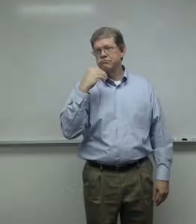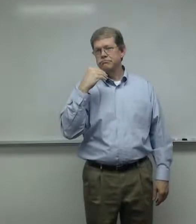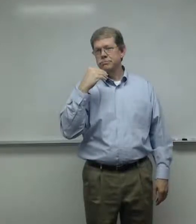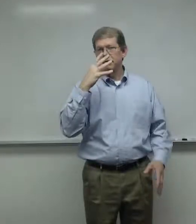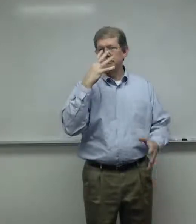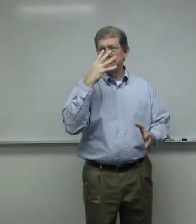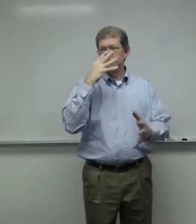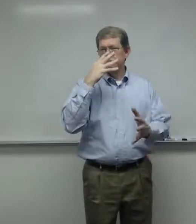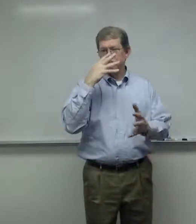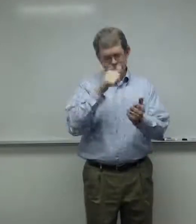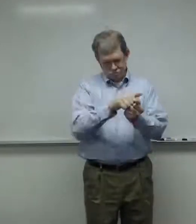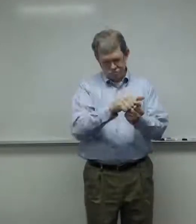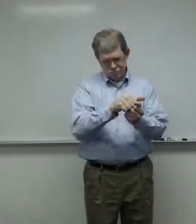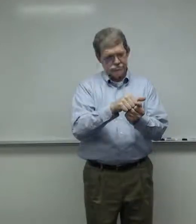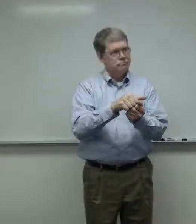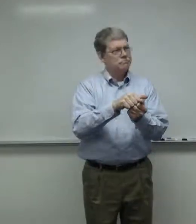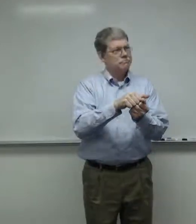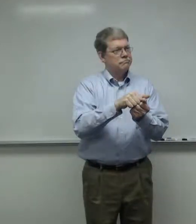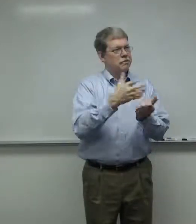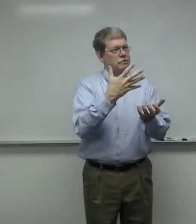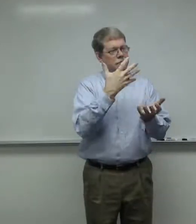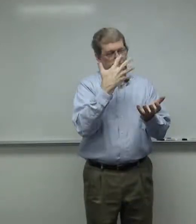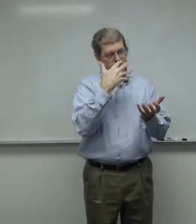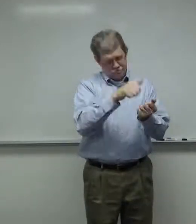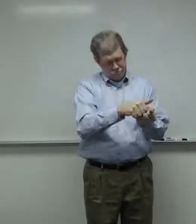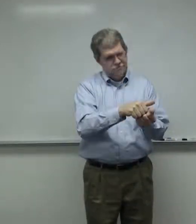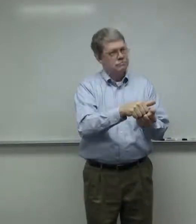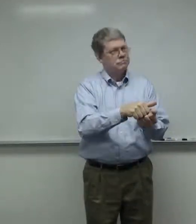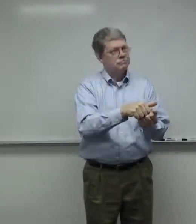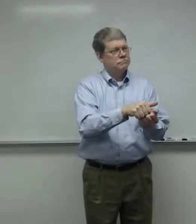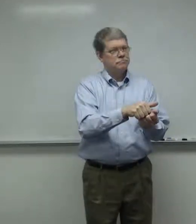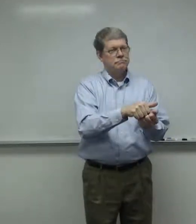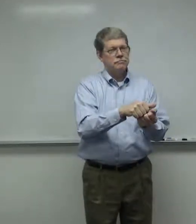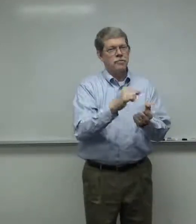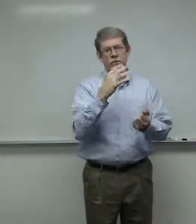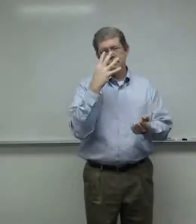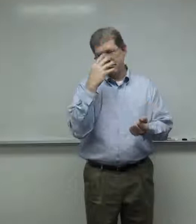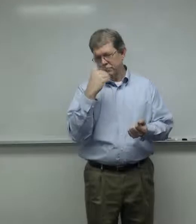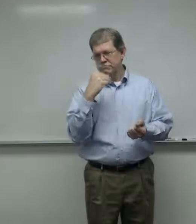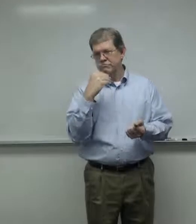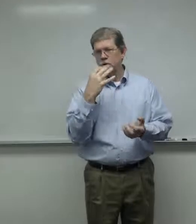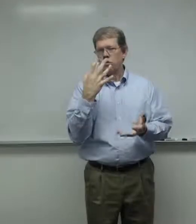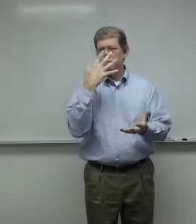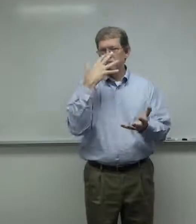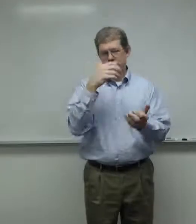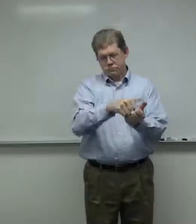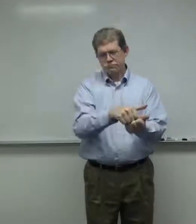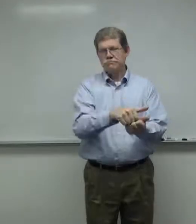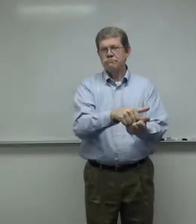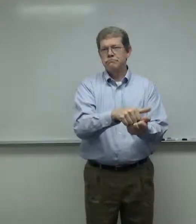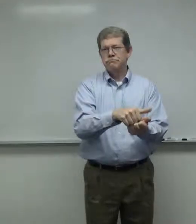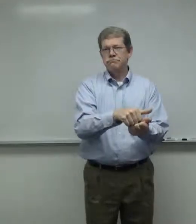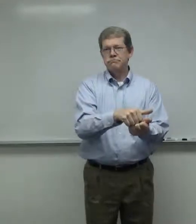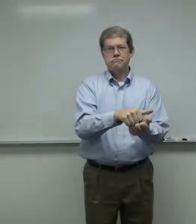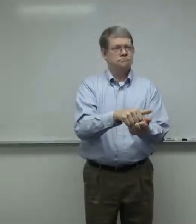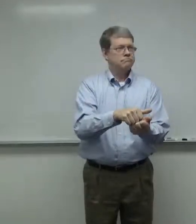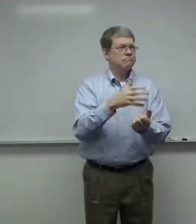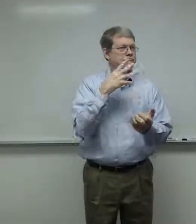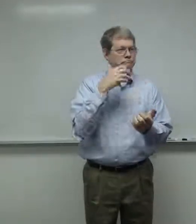Sleep. It's like your eyes closed, or you just really passed out. Sleep. Sleep hard.